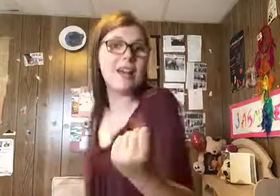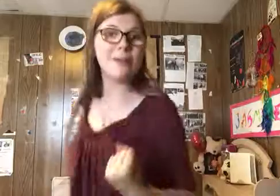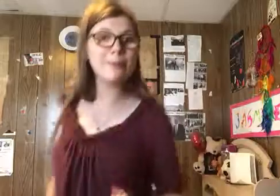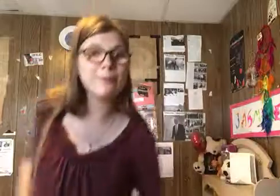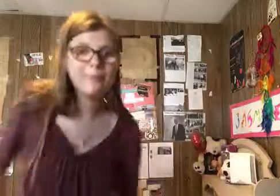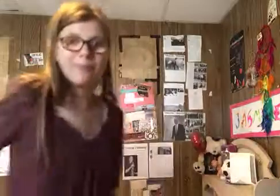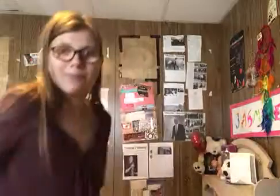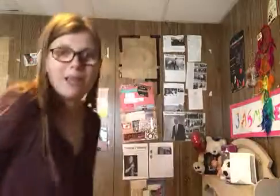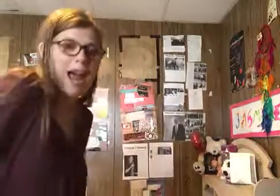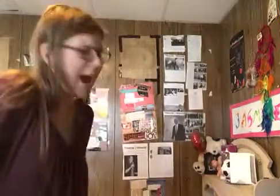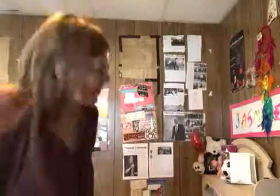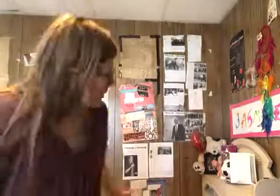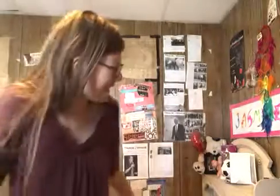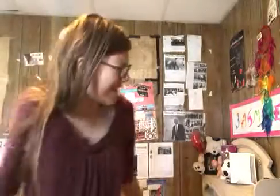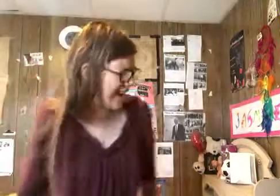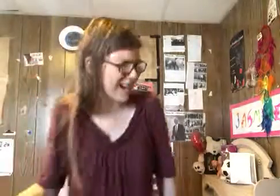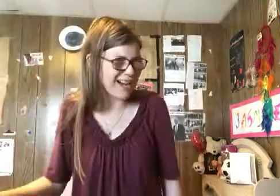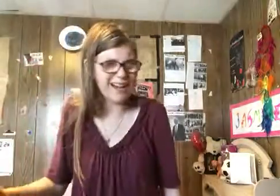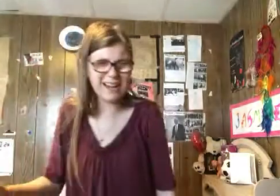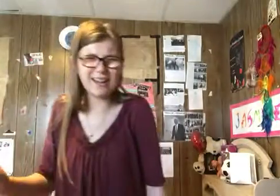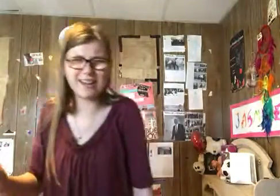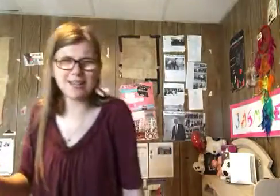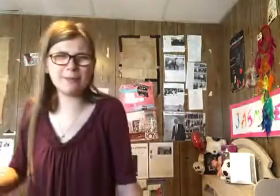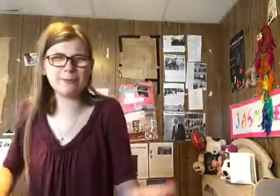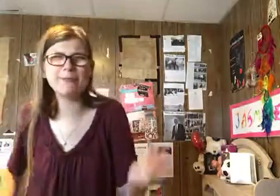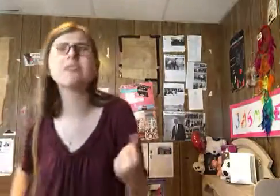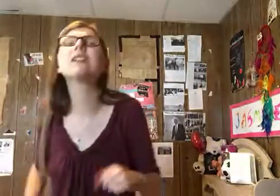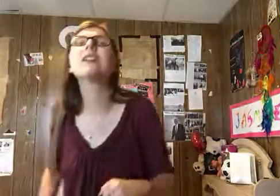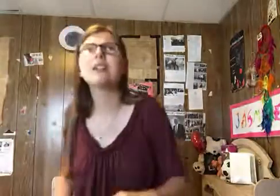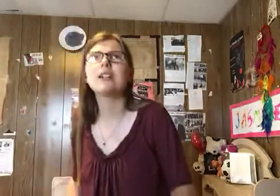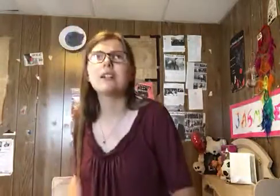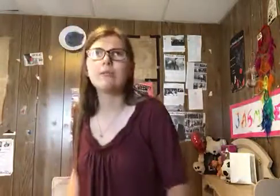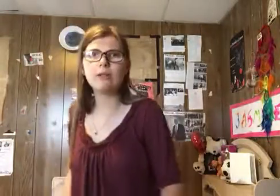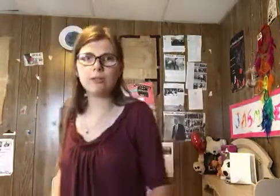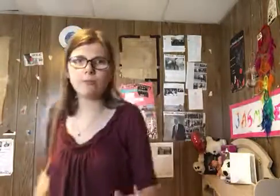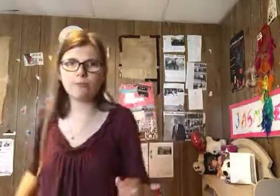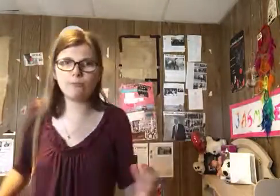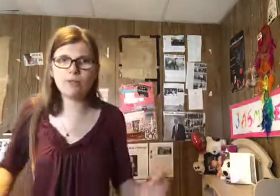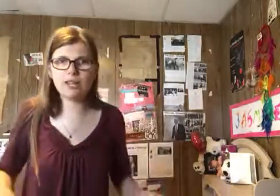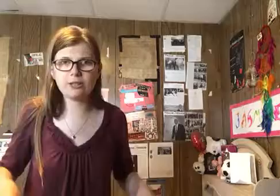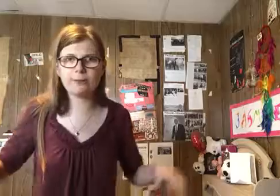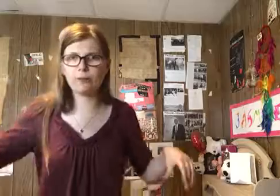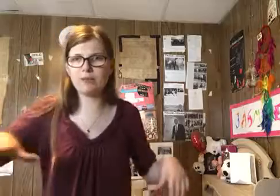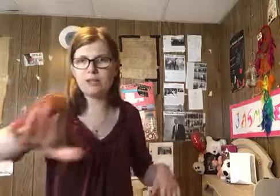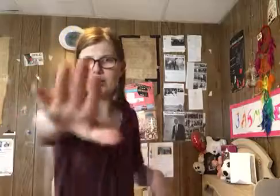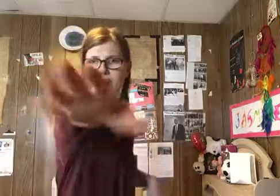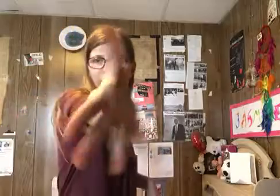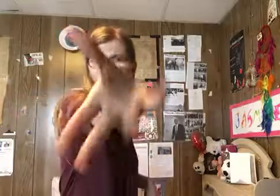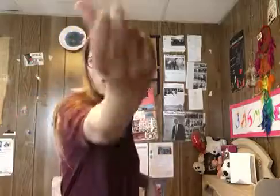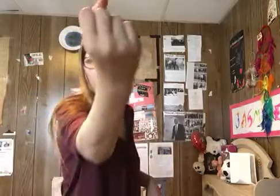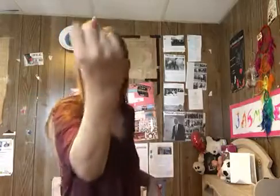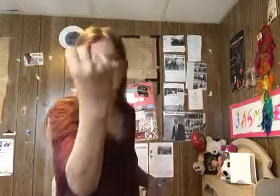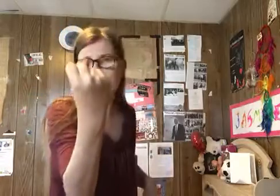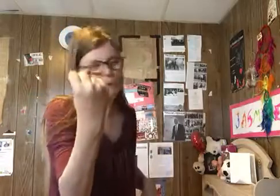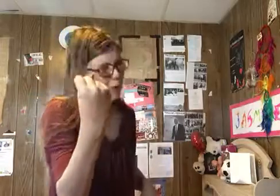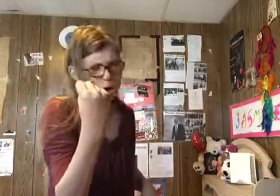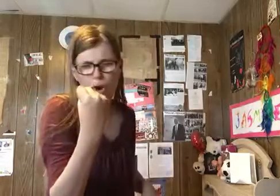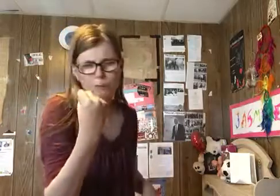alive. I'm alive. When you reach for me, when you reach for me,